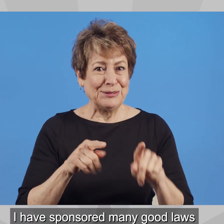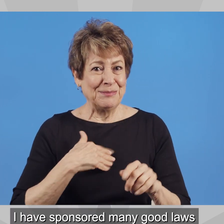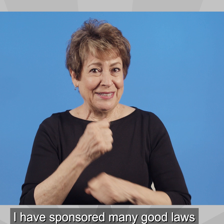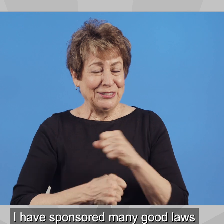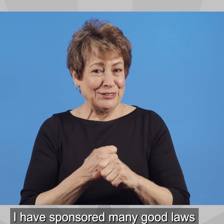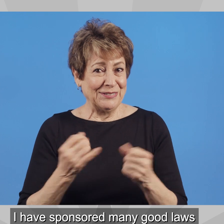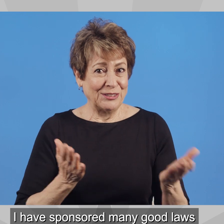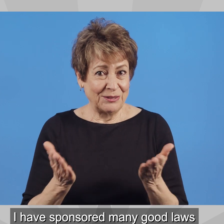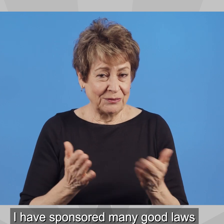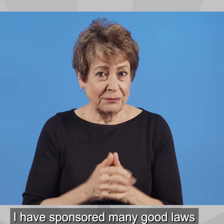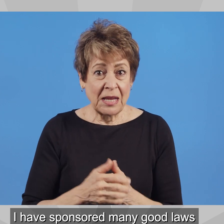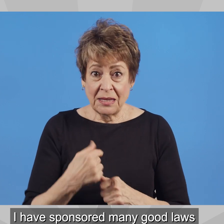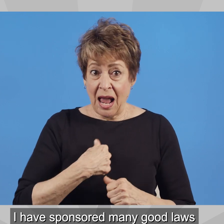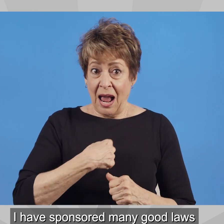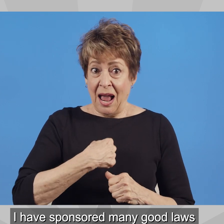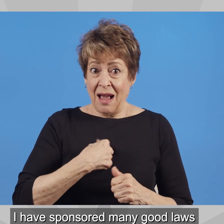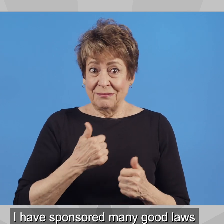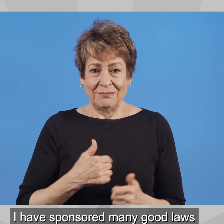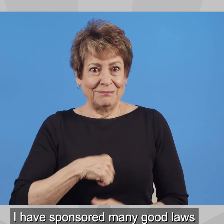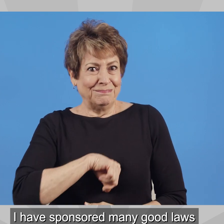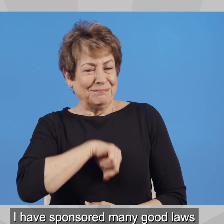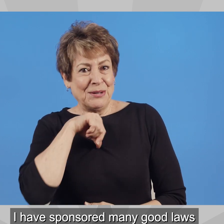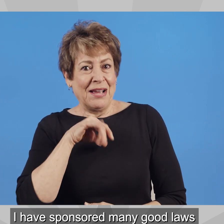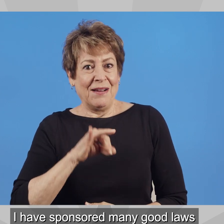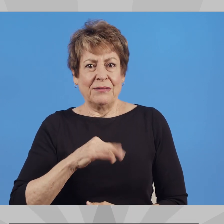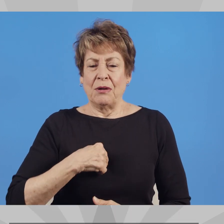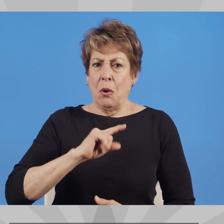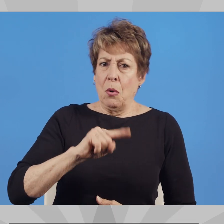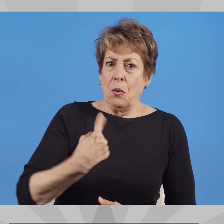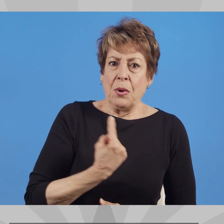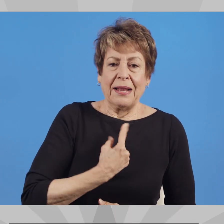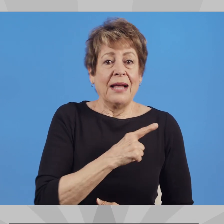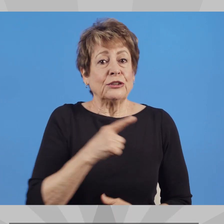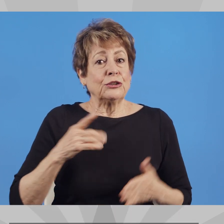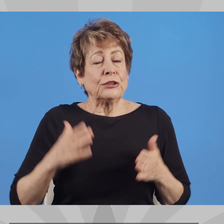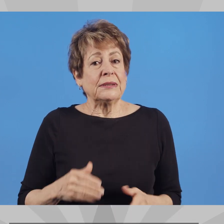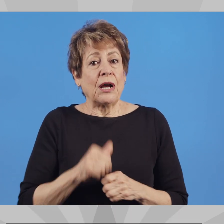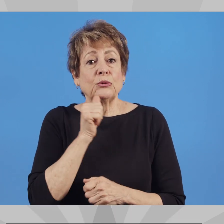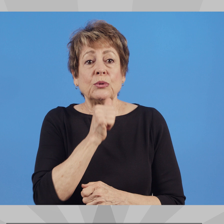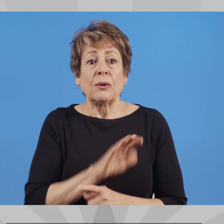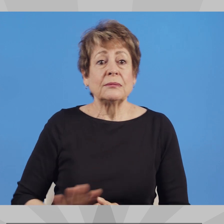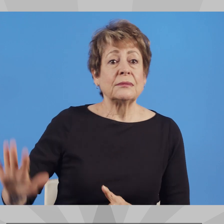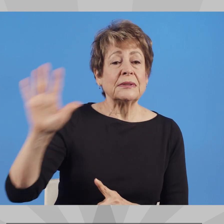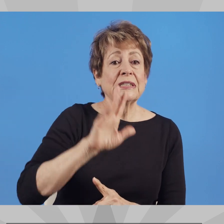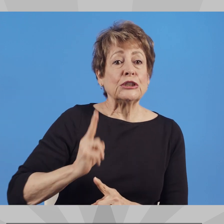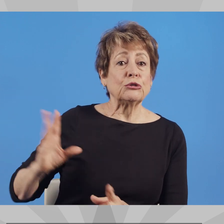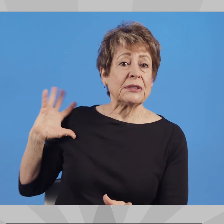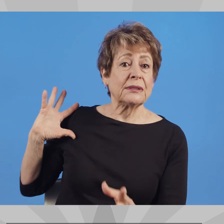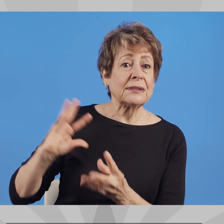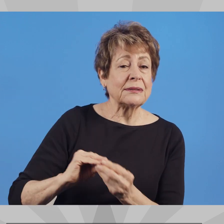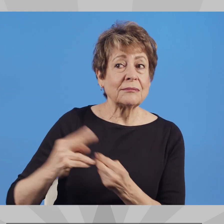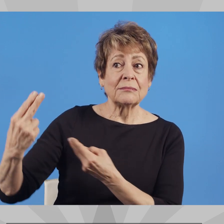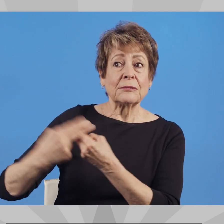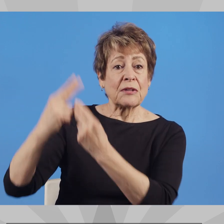I have sponsored many good laws during my years of service, and I am especially proud of being the only legislator in